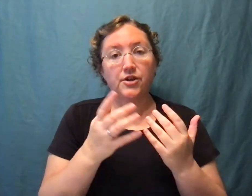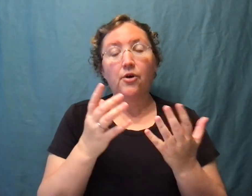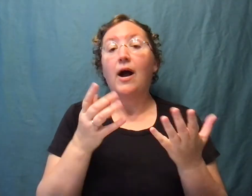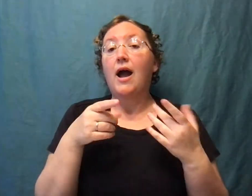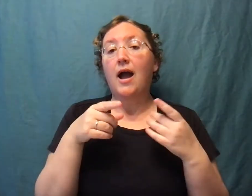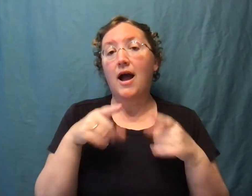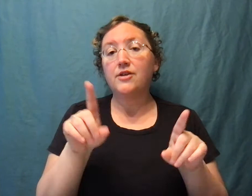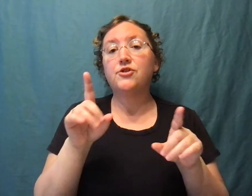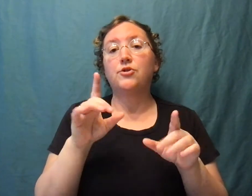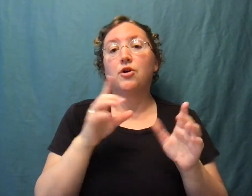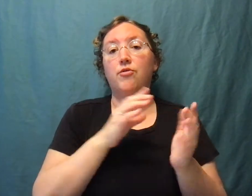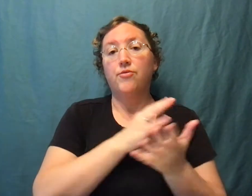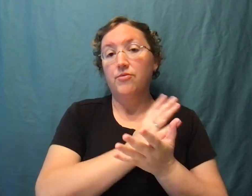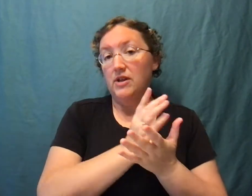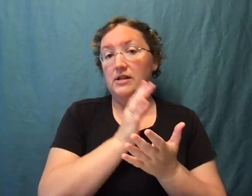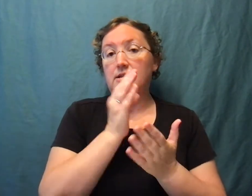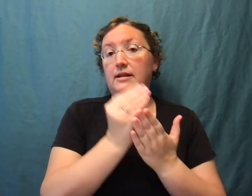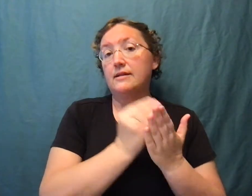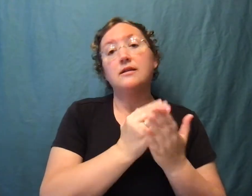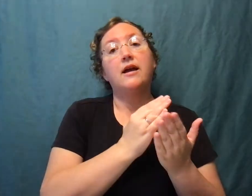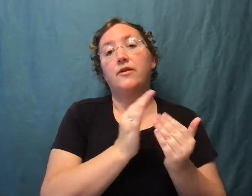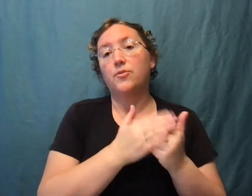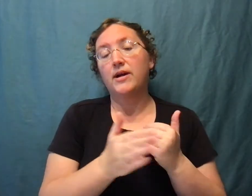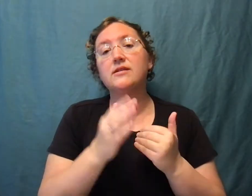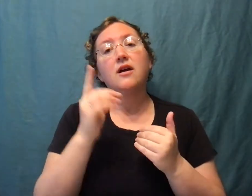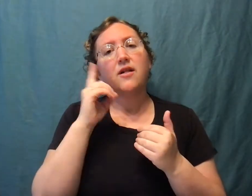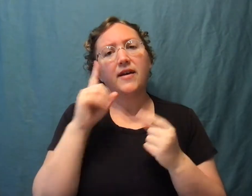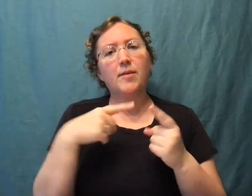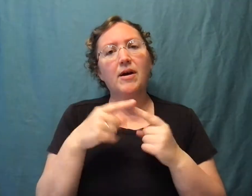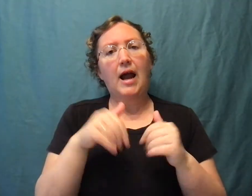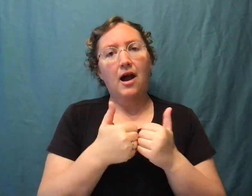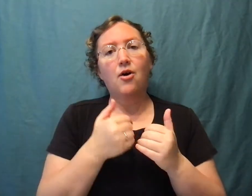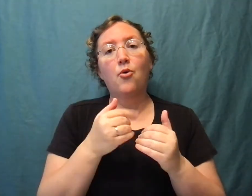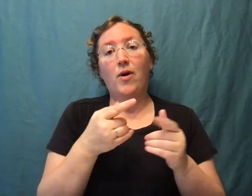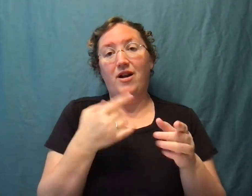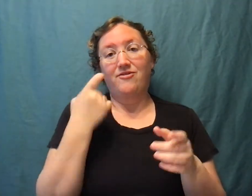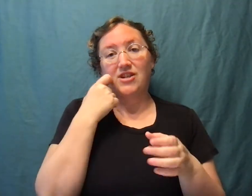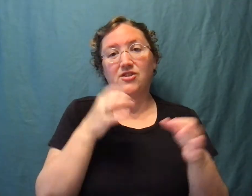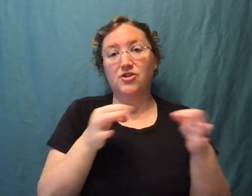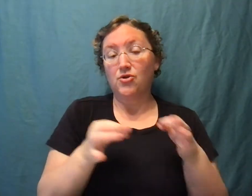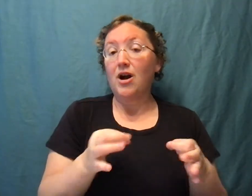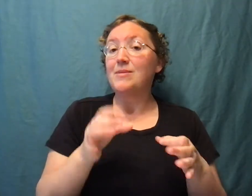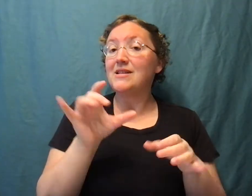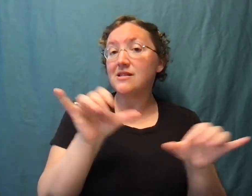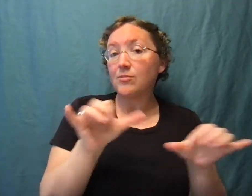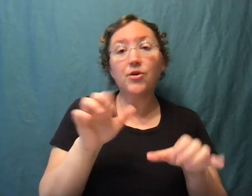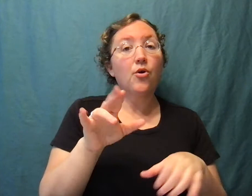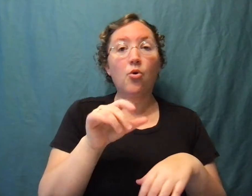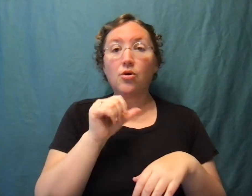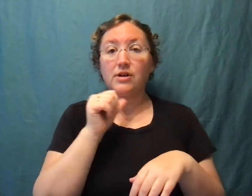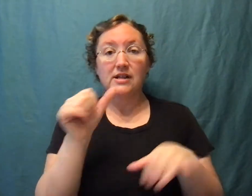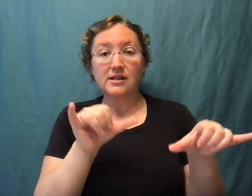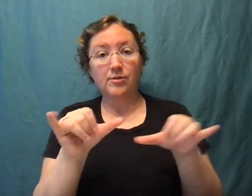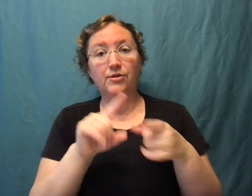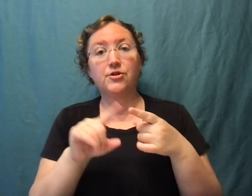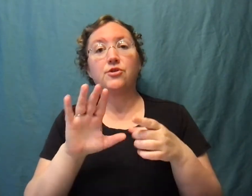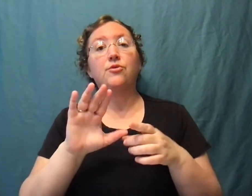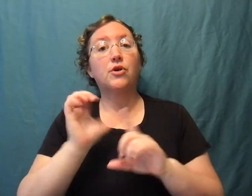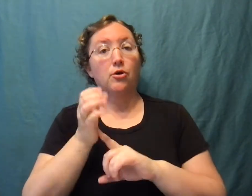So, as you go through this lesson and the rest, think about how what I've just described is similar or dissimilar to the